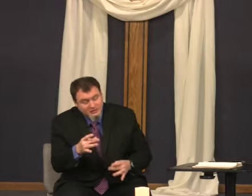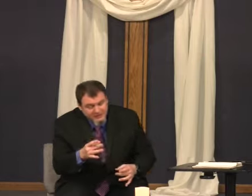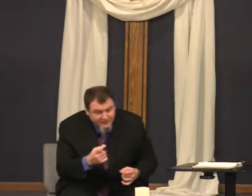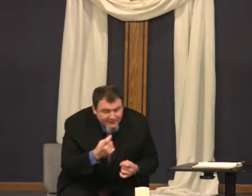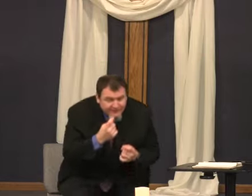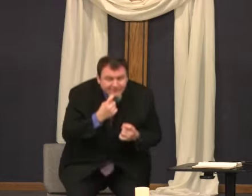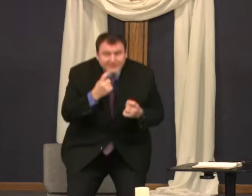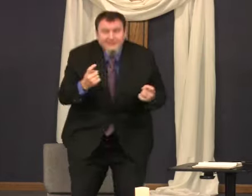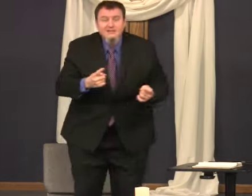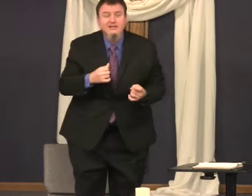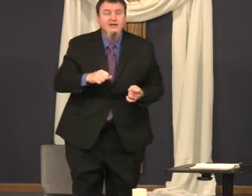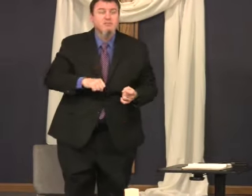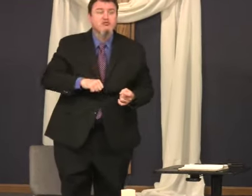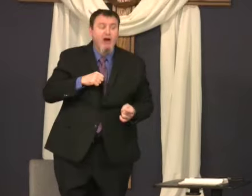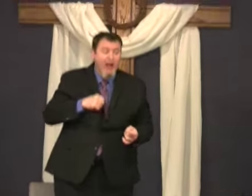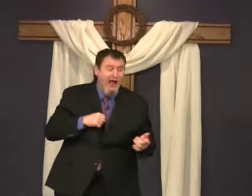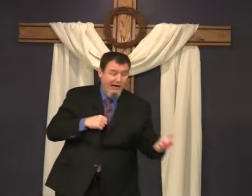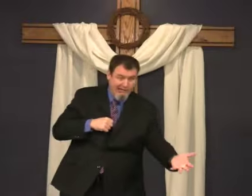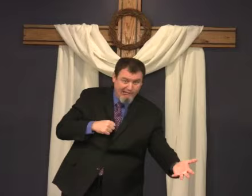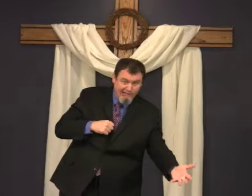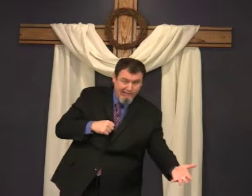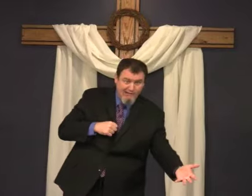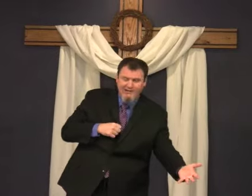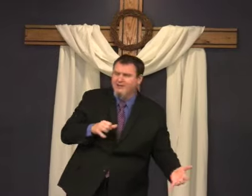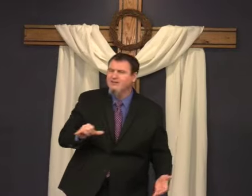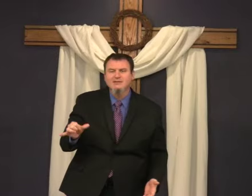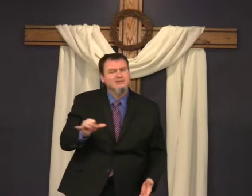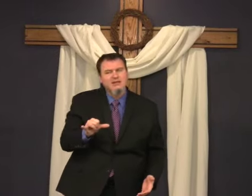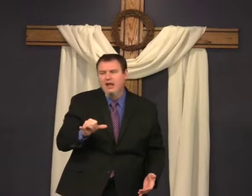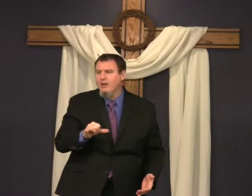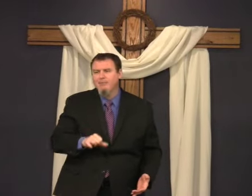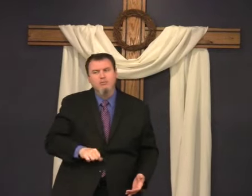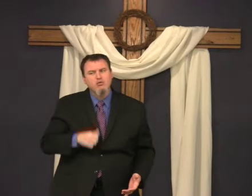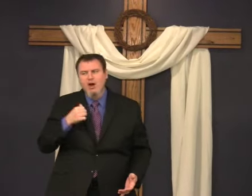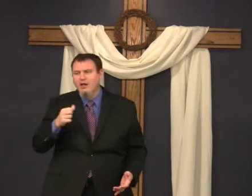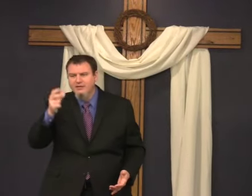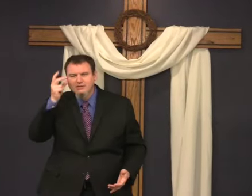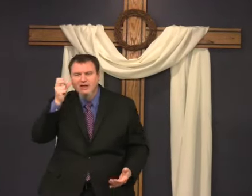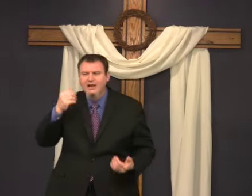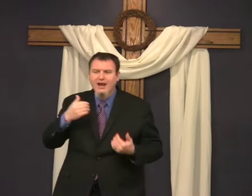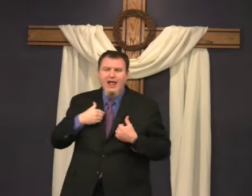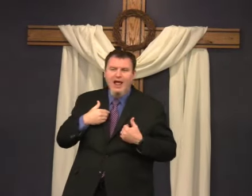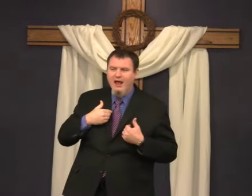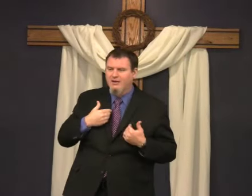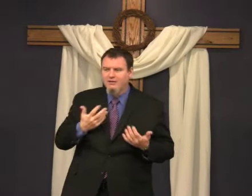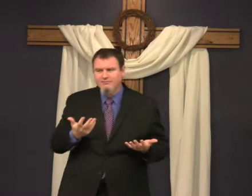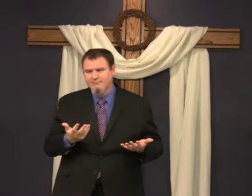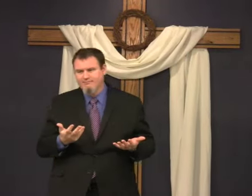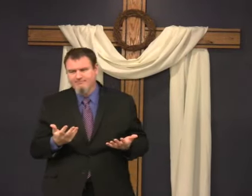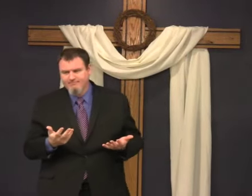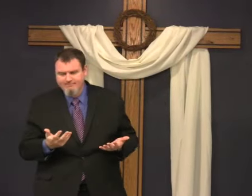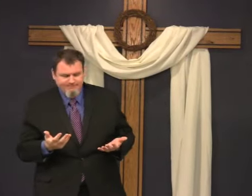And it's interesting, the sin of pride right there is the same pride that Satan had.